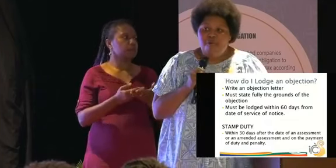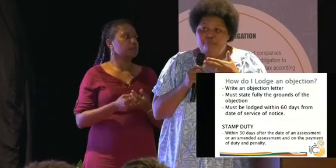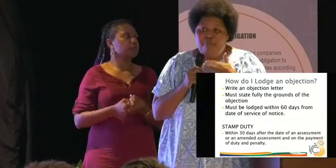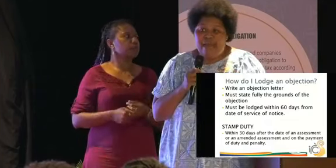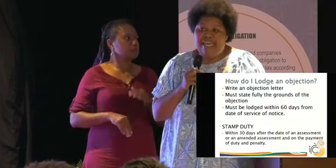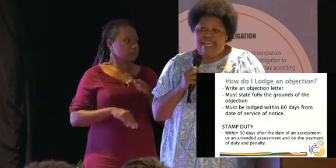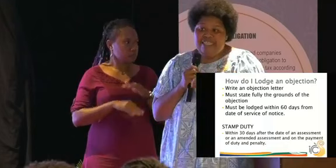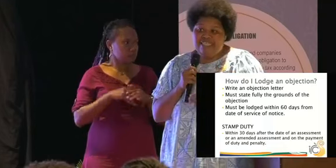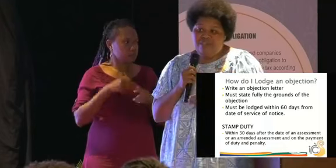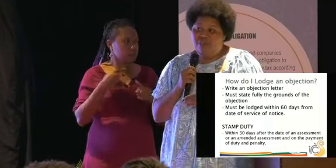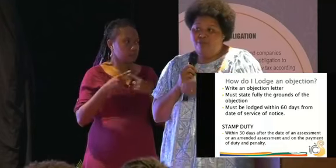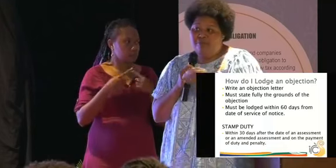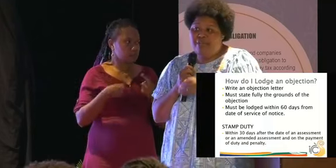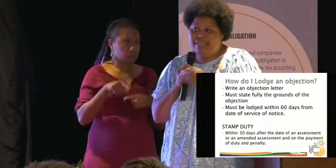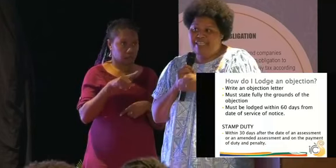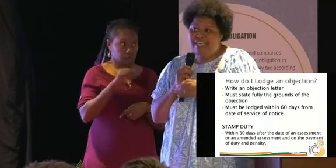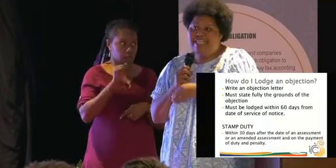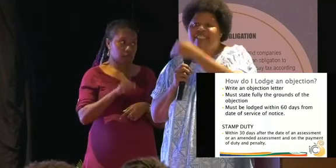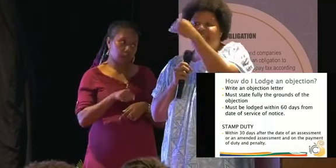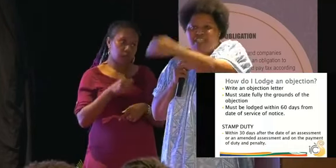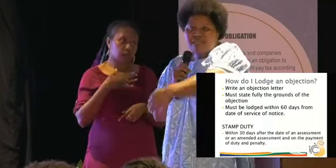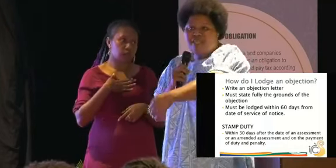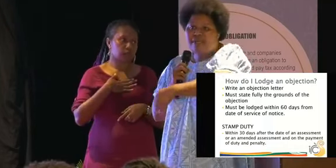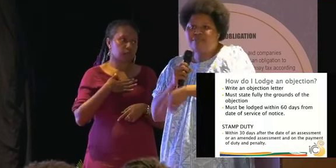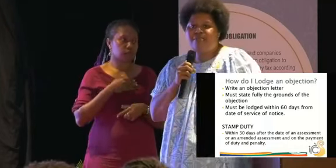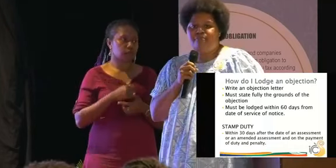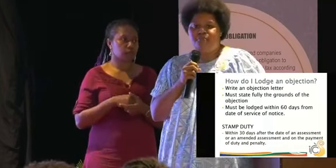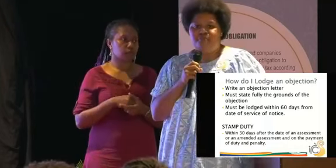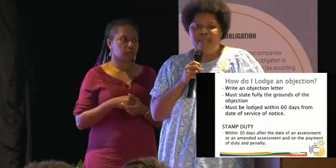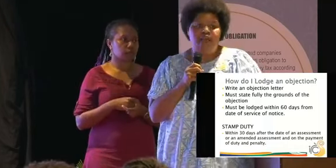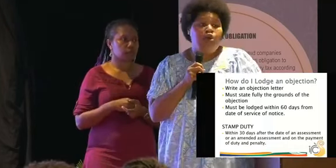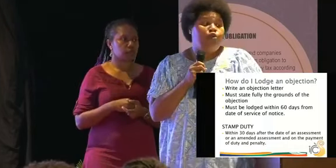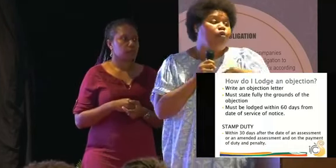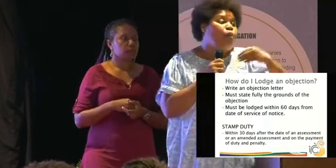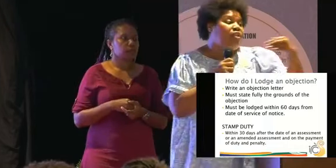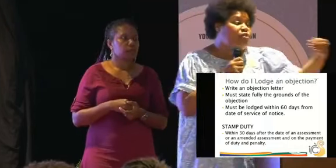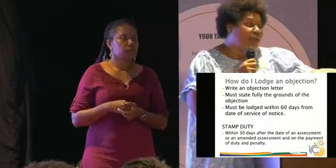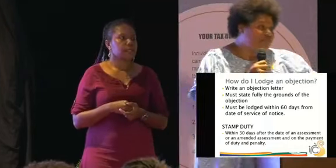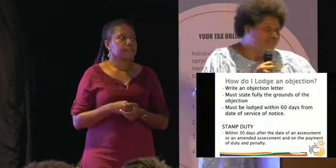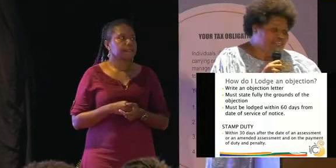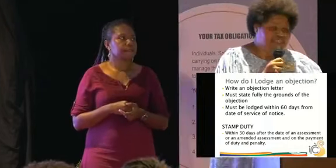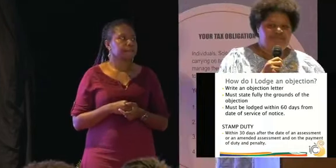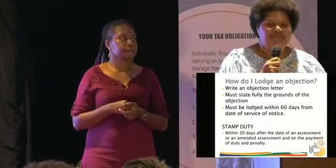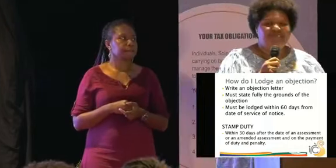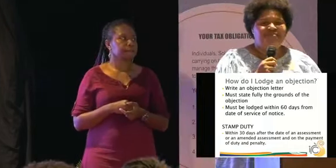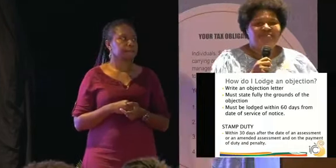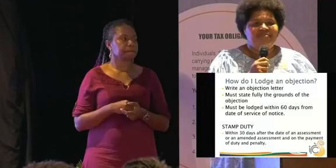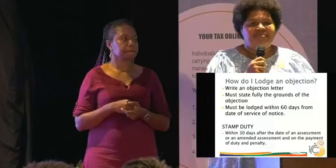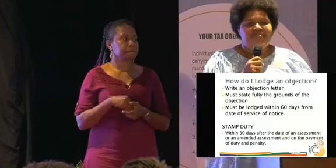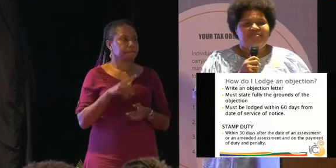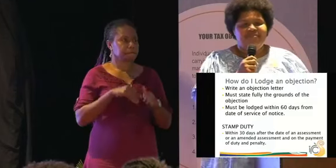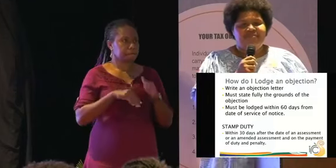yes, my assessment or my return, this is actually what I'm supposed to pay, not what you have raised.